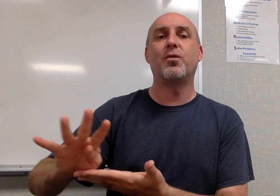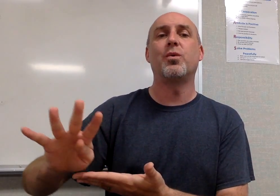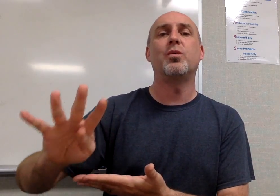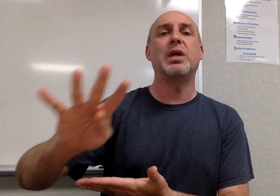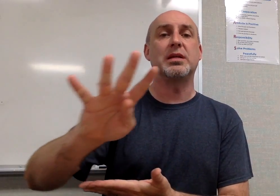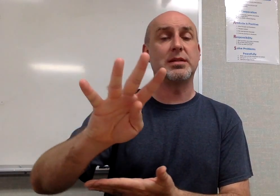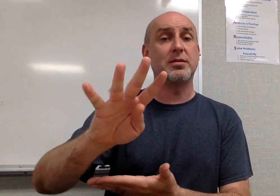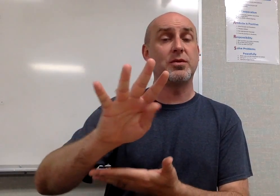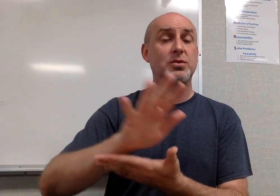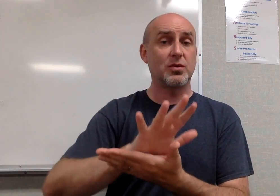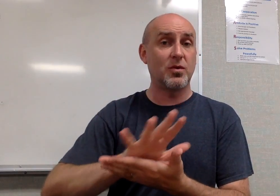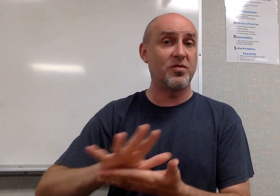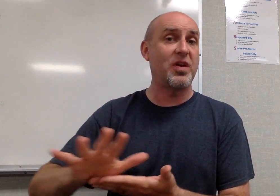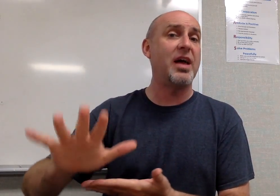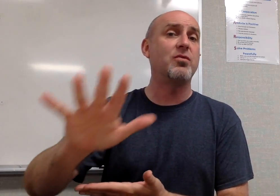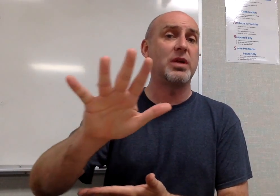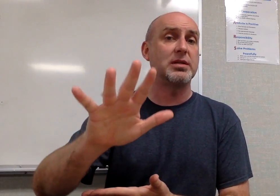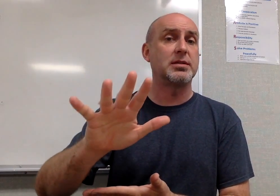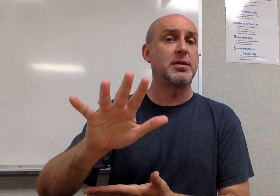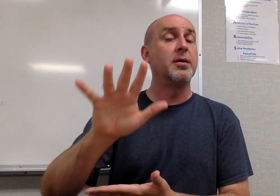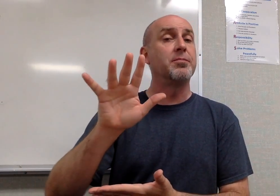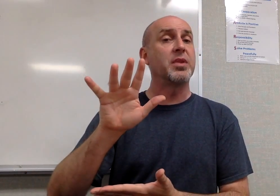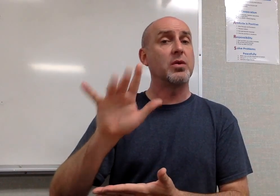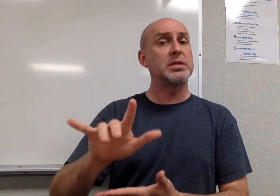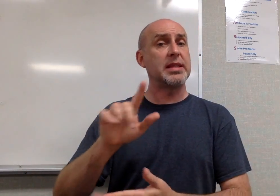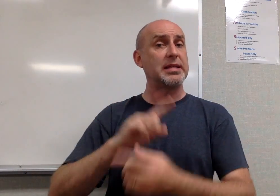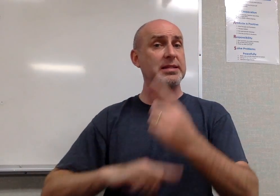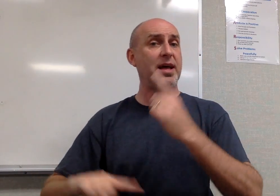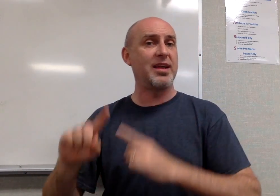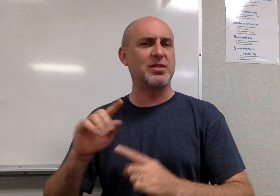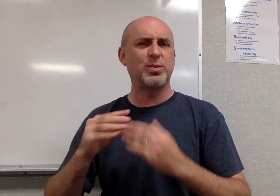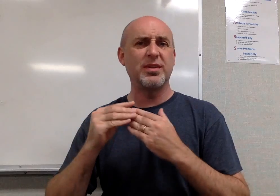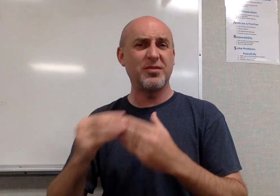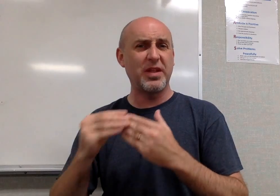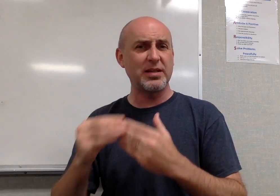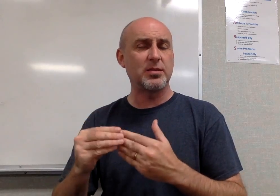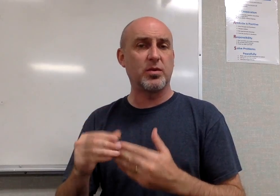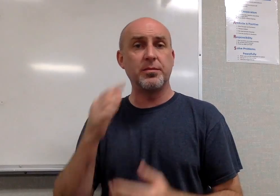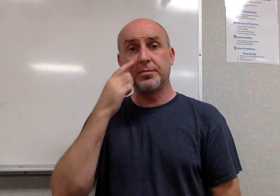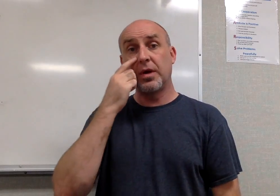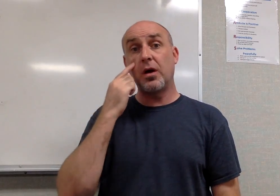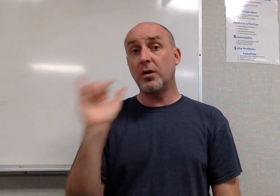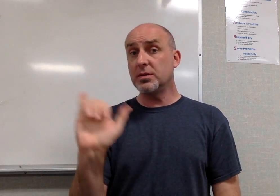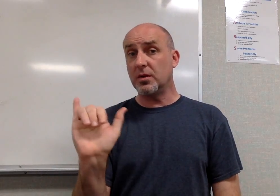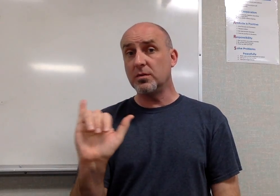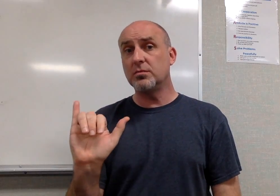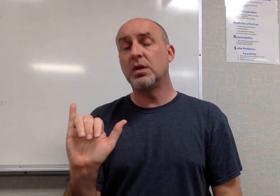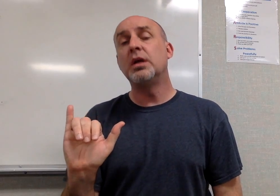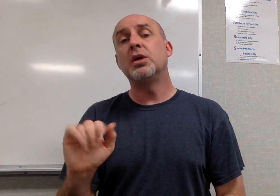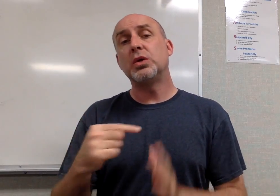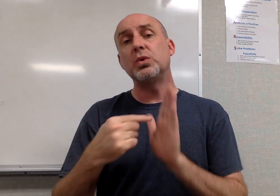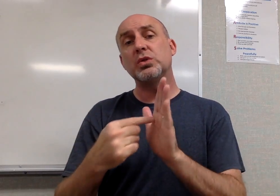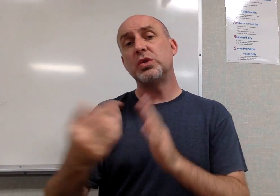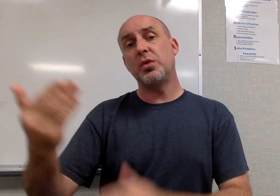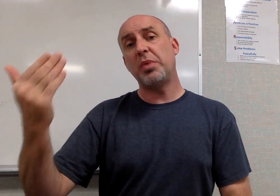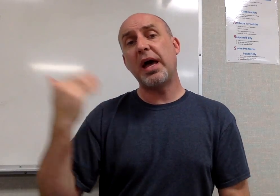4 weeks in the future, or 5 weeks. Using that sign, it's really flexible. Also, you can show the